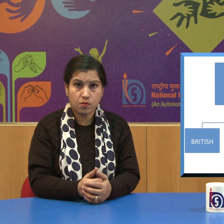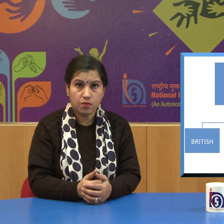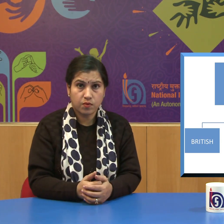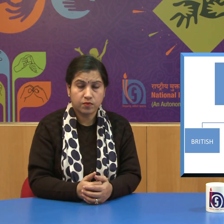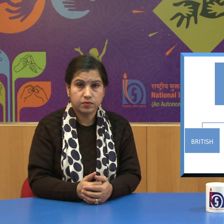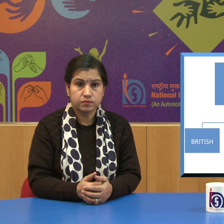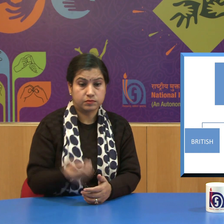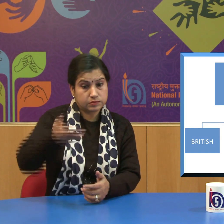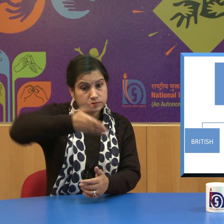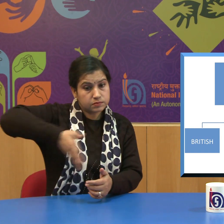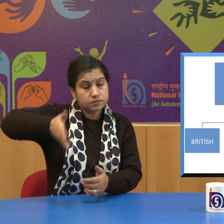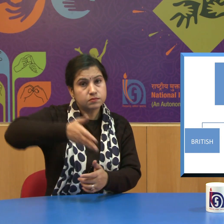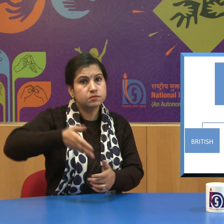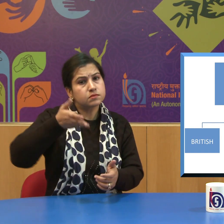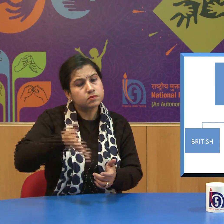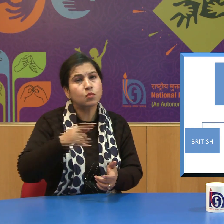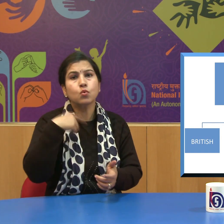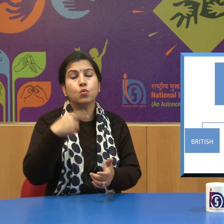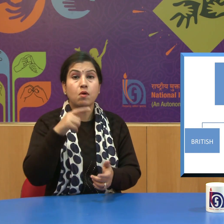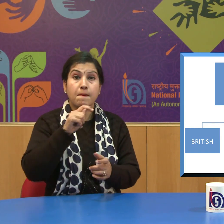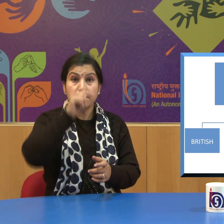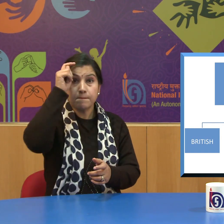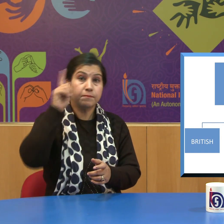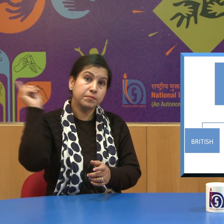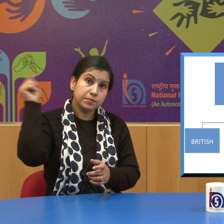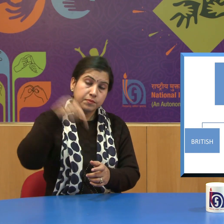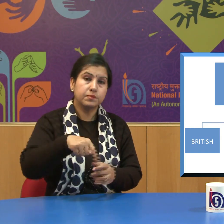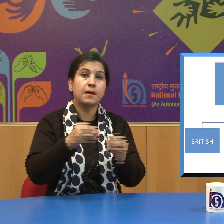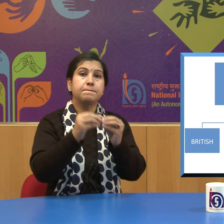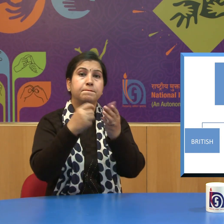They were the Britishers ruling over India,